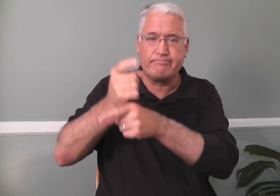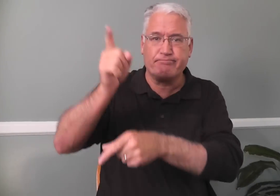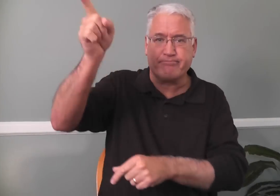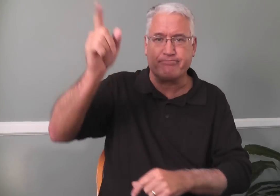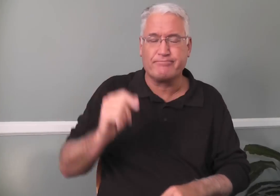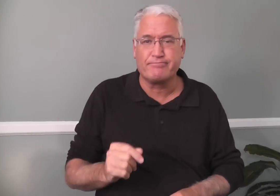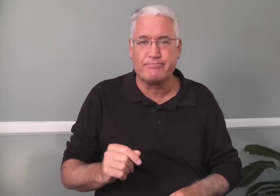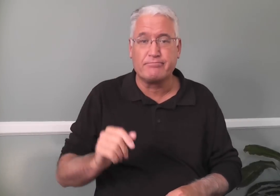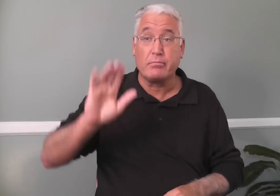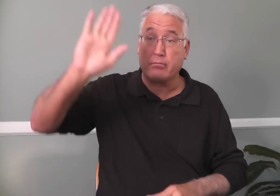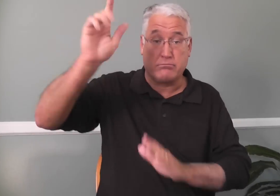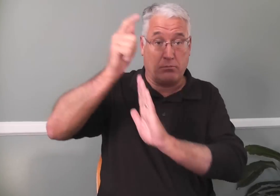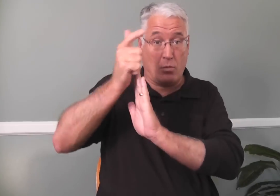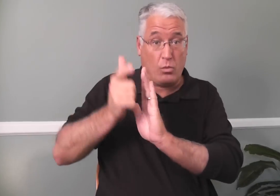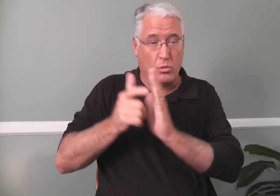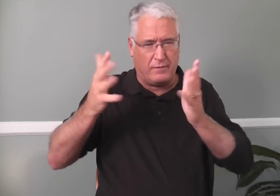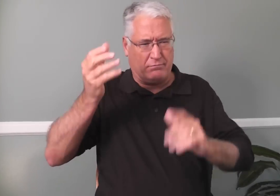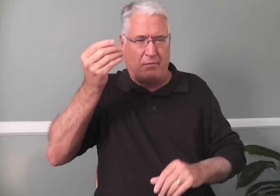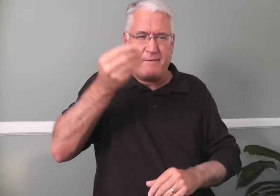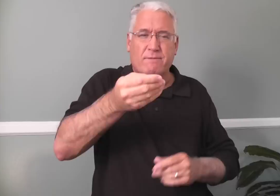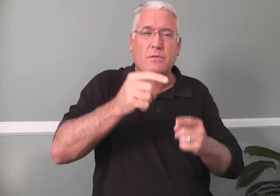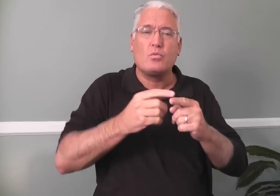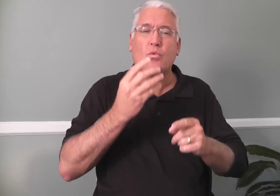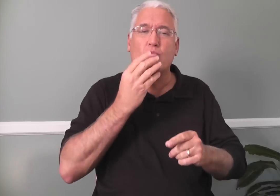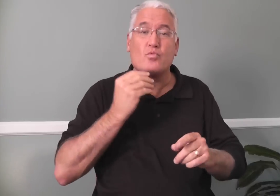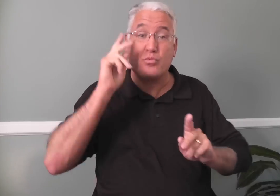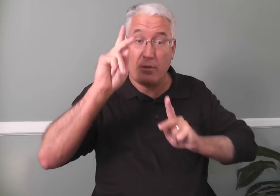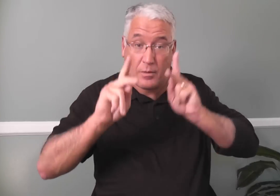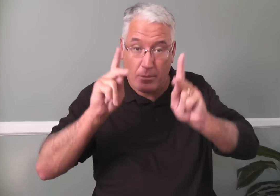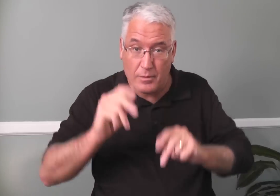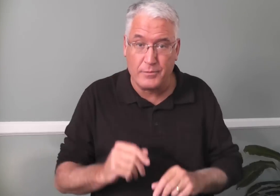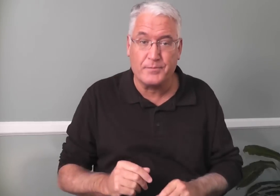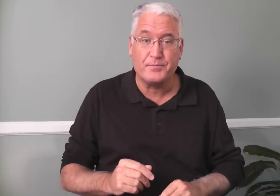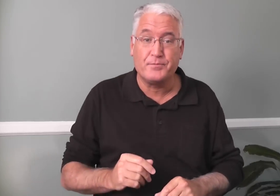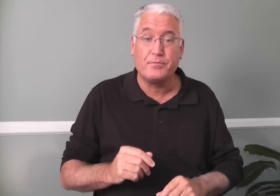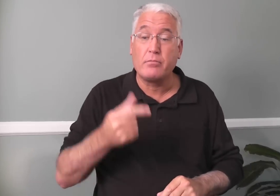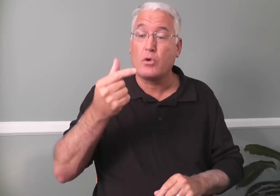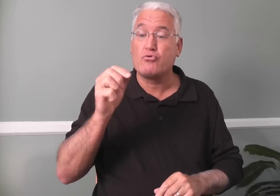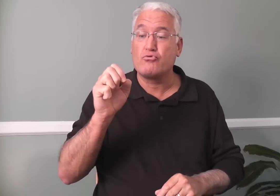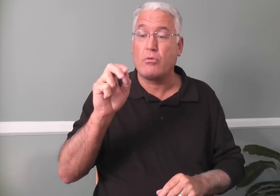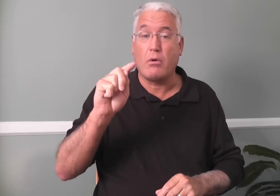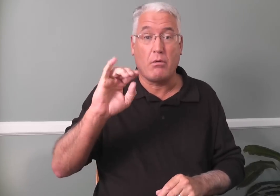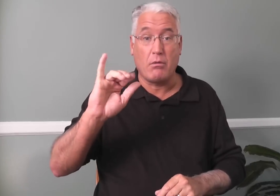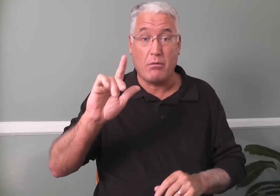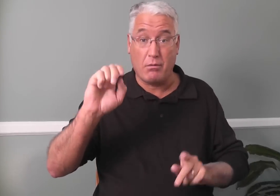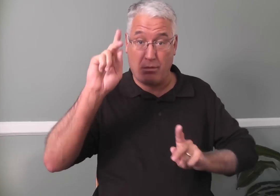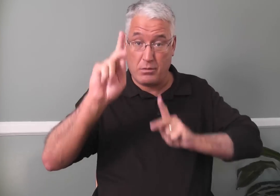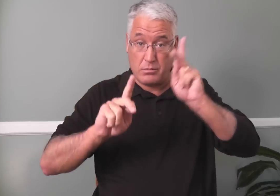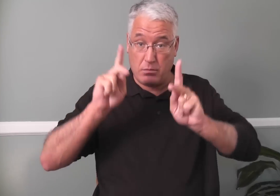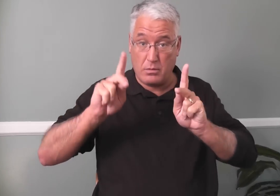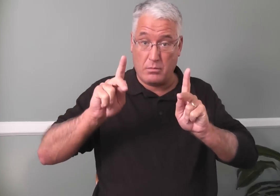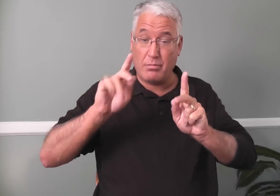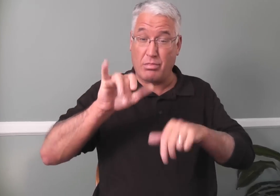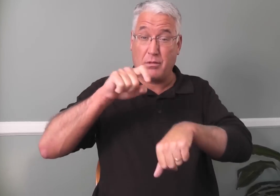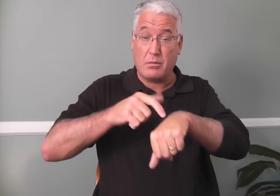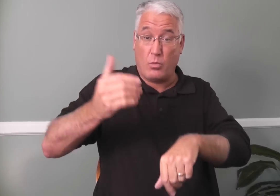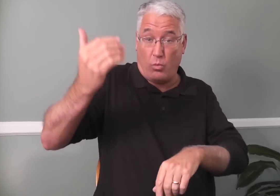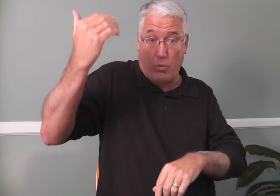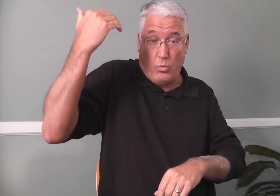and God's judgment is right. The law had been given to the Jewish people. The Gentiles, those